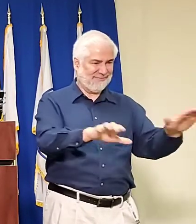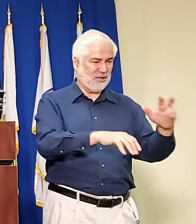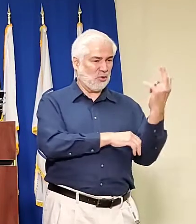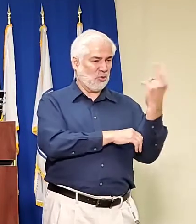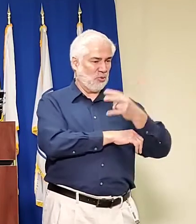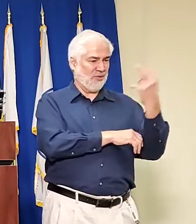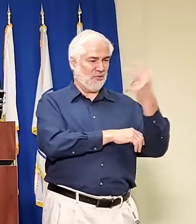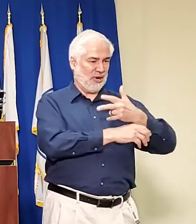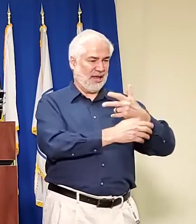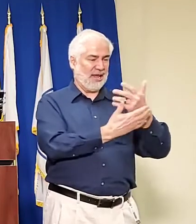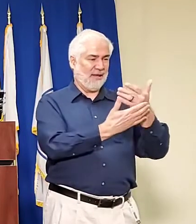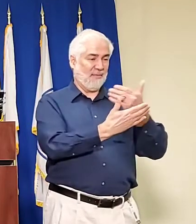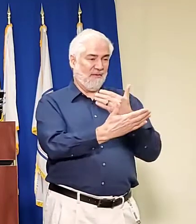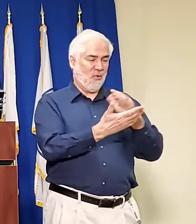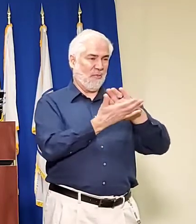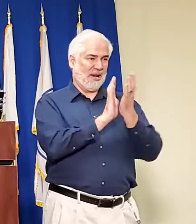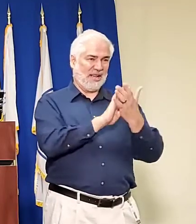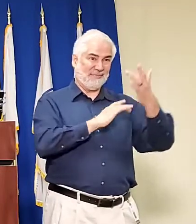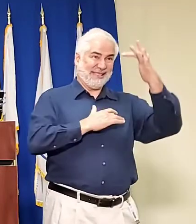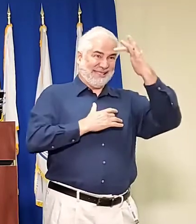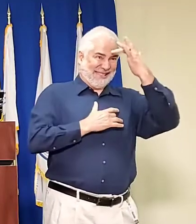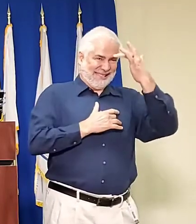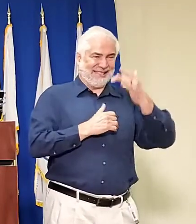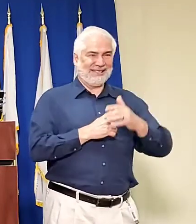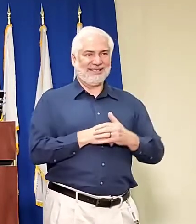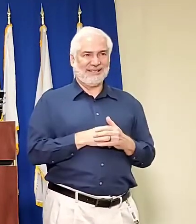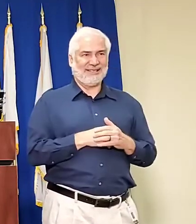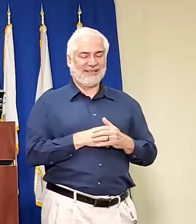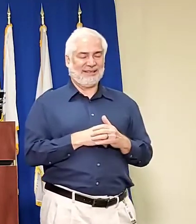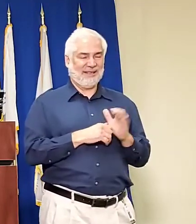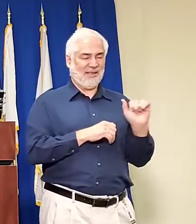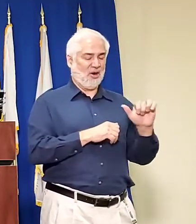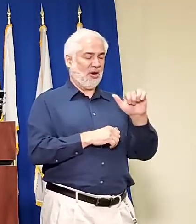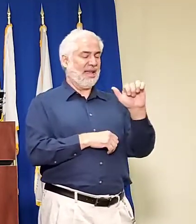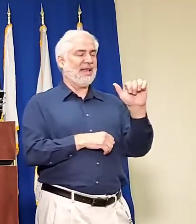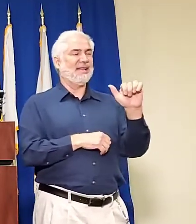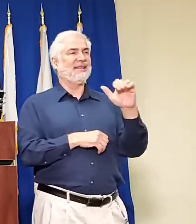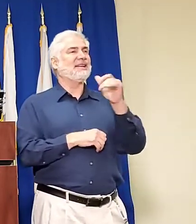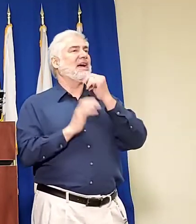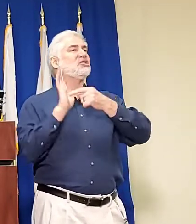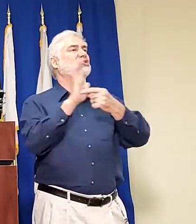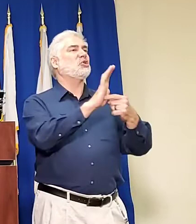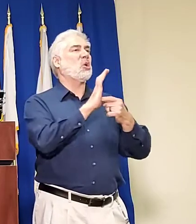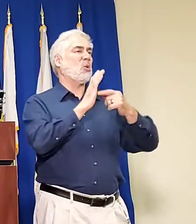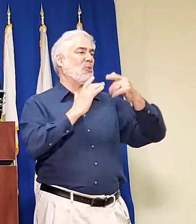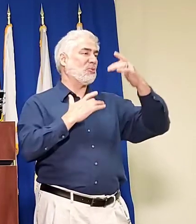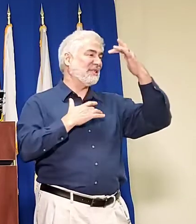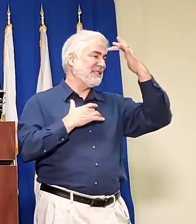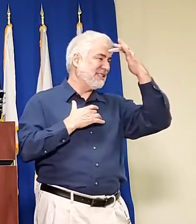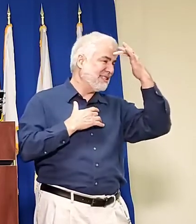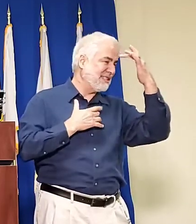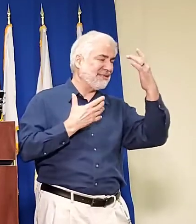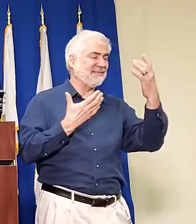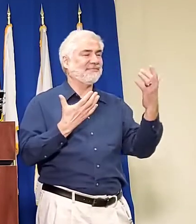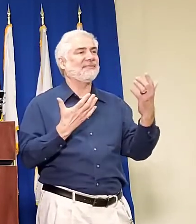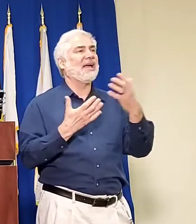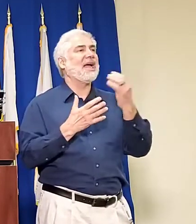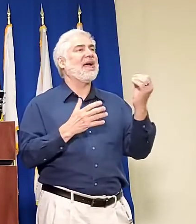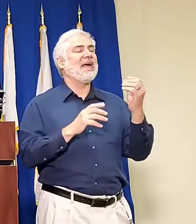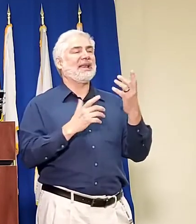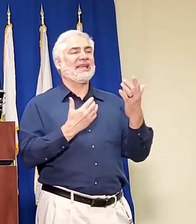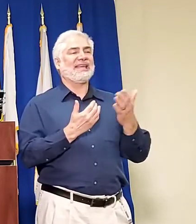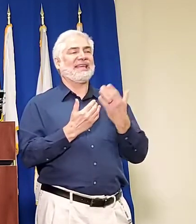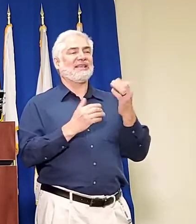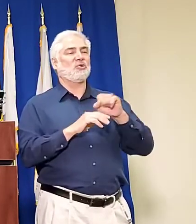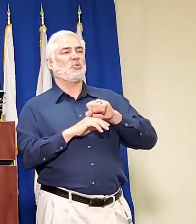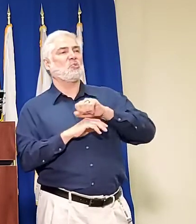days prior to becoming ill, and so that's when they're asymptomatic, so there's a lot of opportunity for transmission before a person really knows